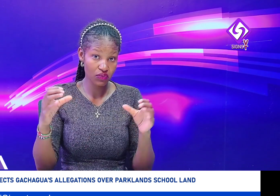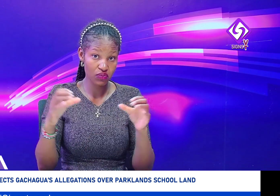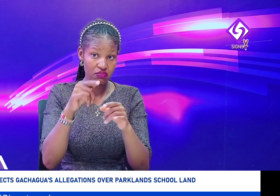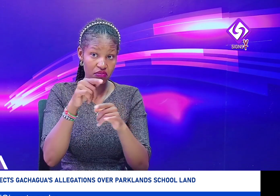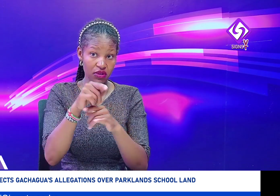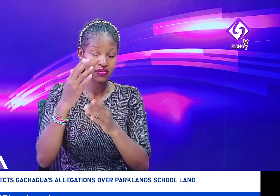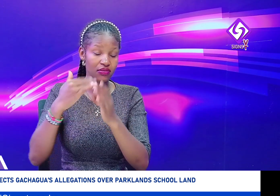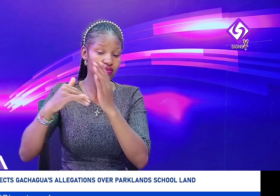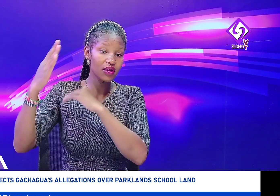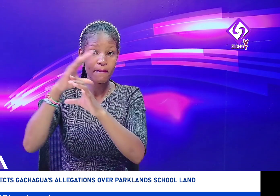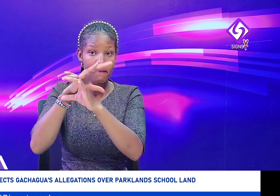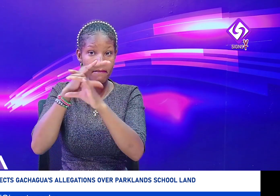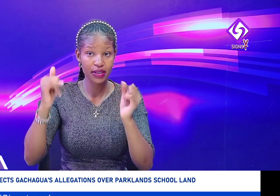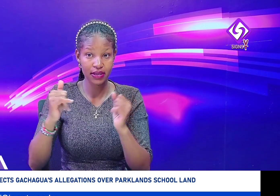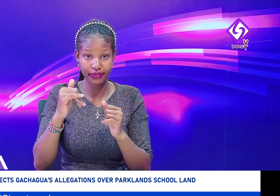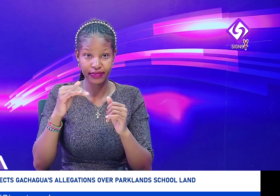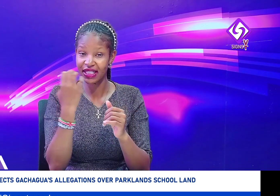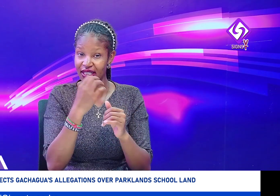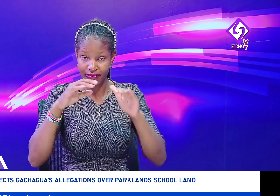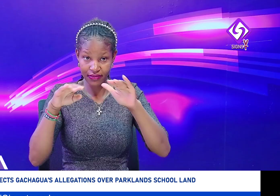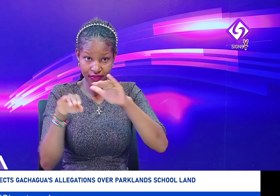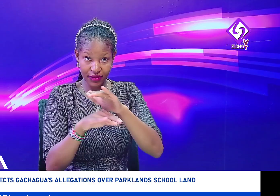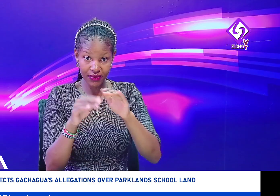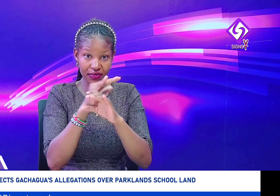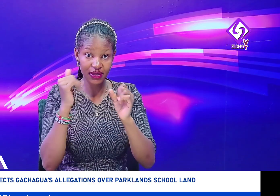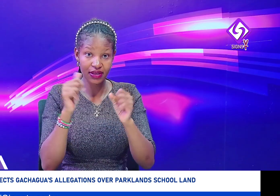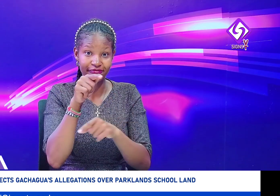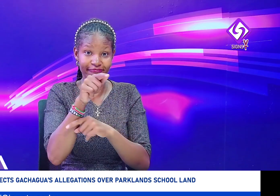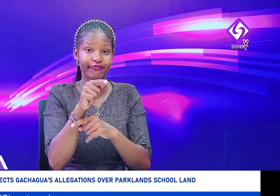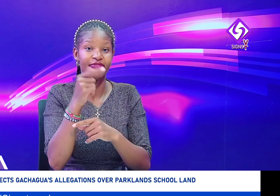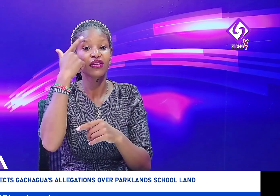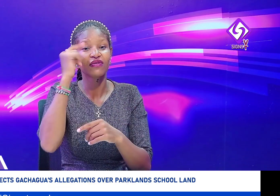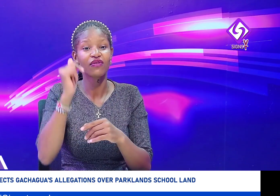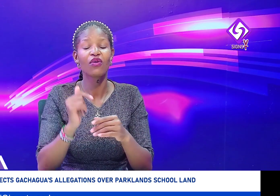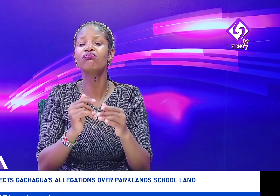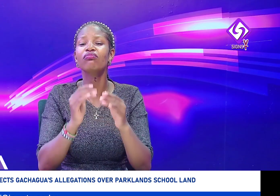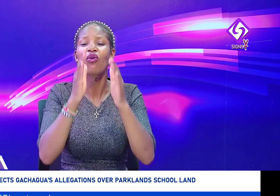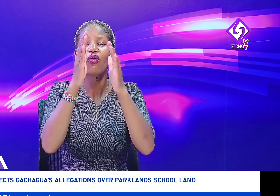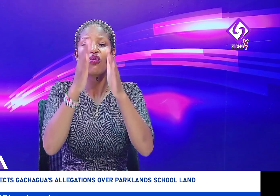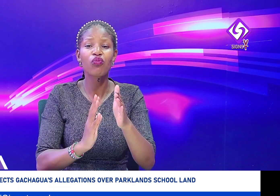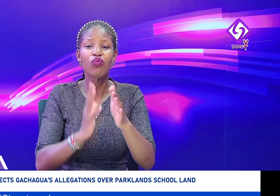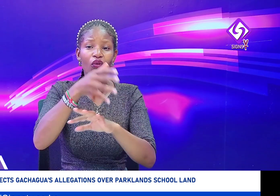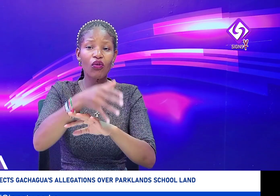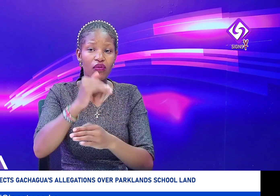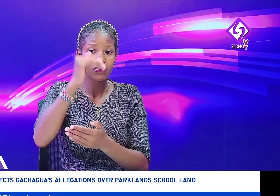motivated attempt to tarnish his reputation and question the timing and intent of the